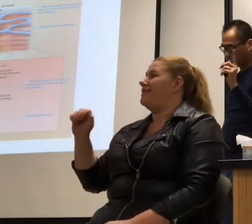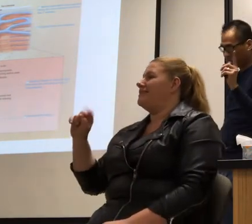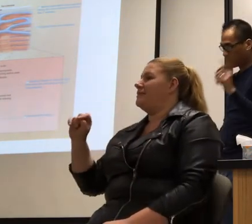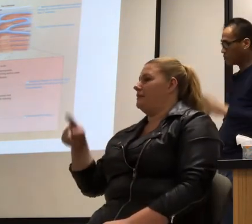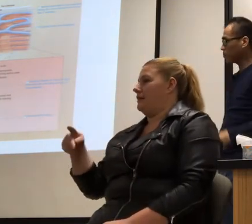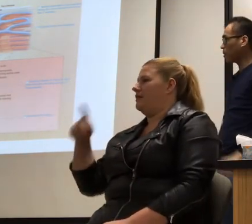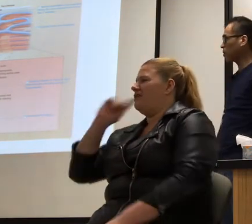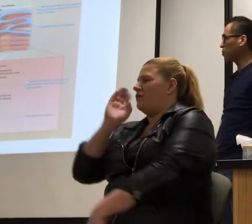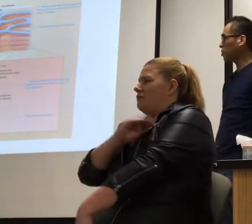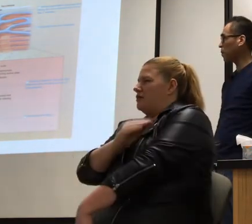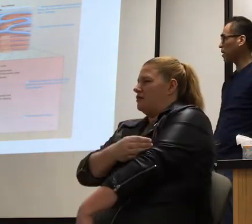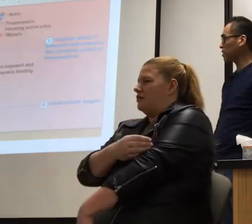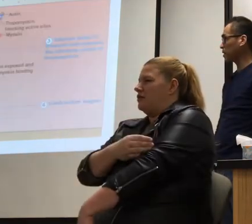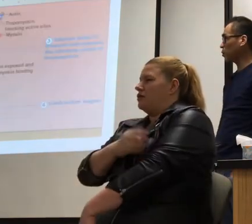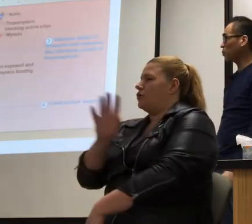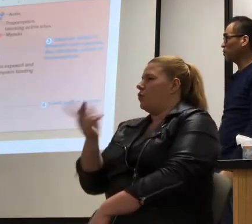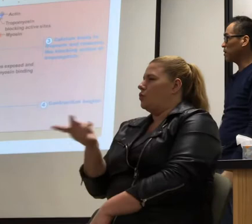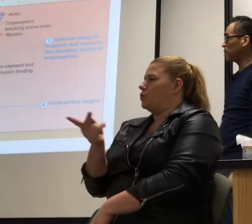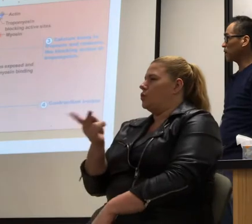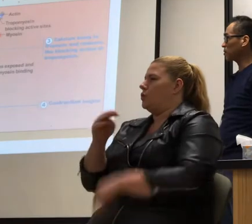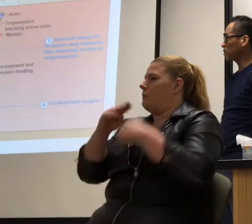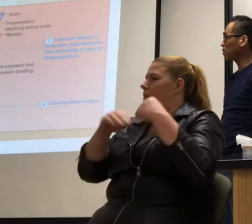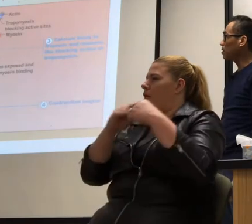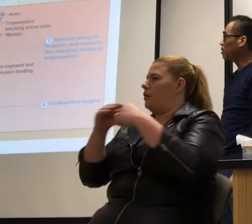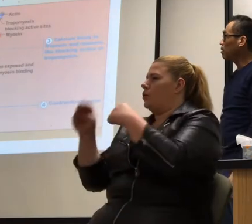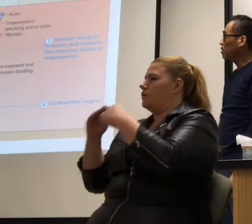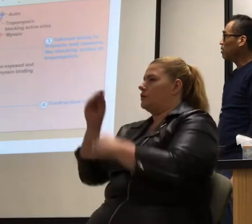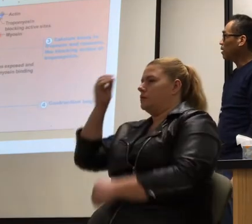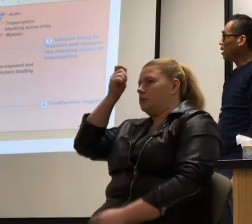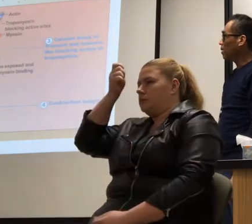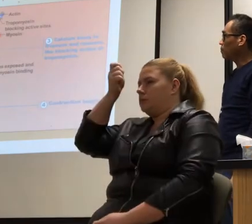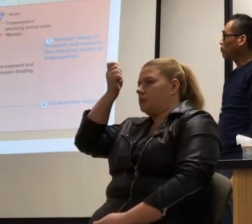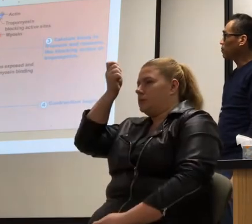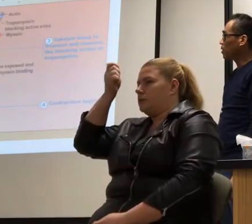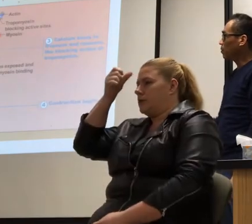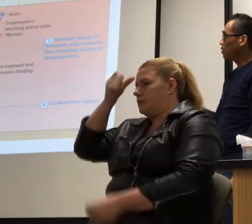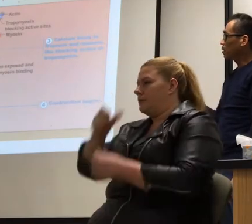So keep those molecules in your mind as I go through the details here.